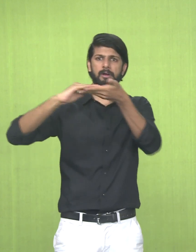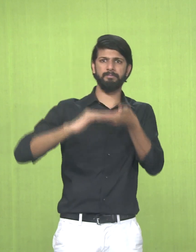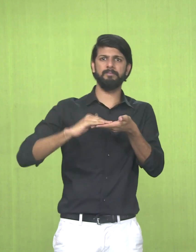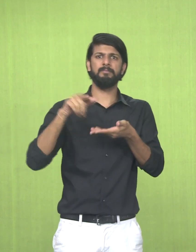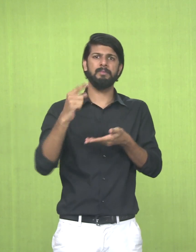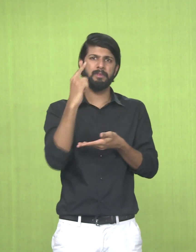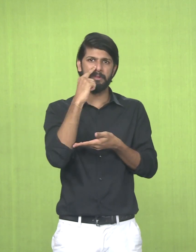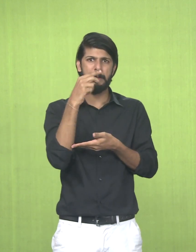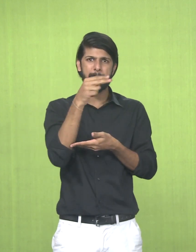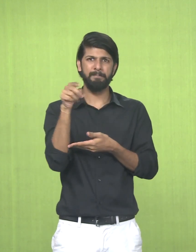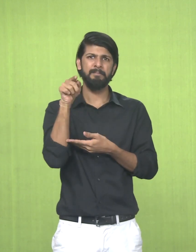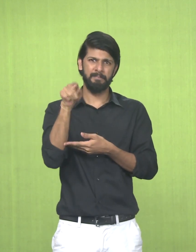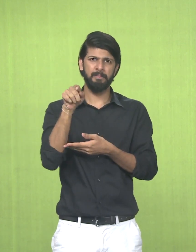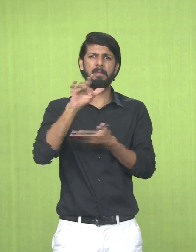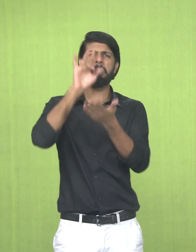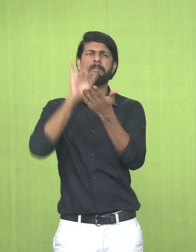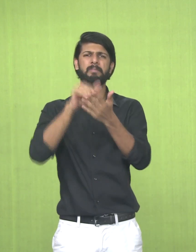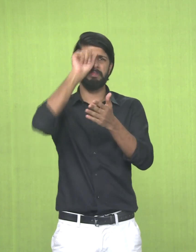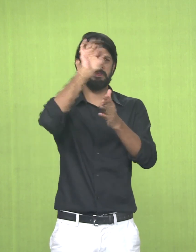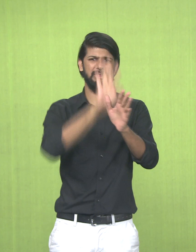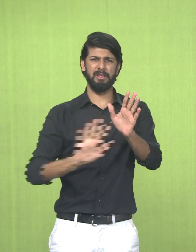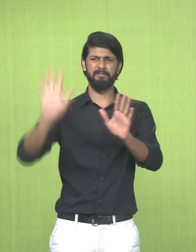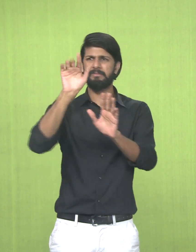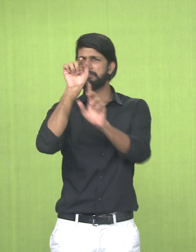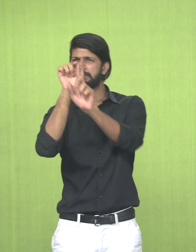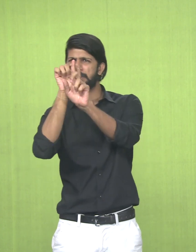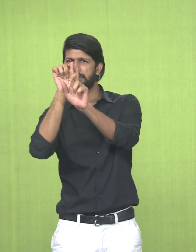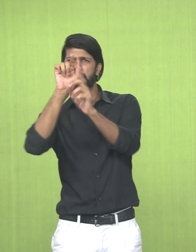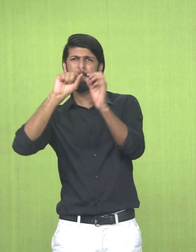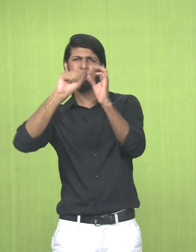married Princess Kumara Devi